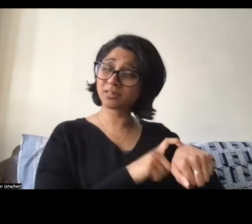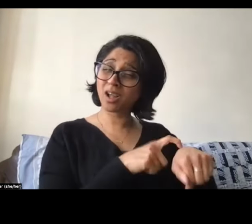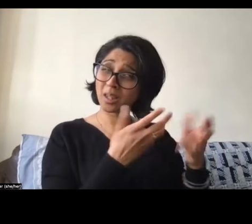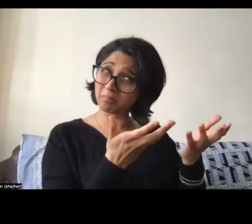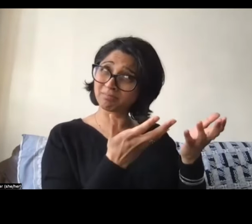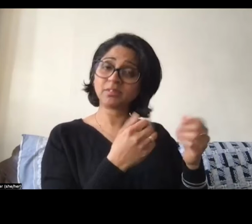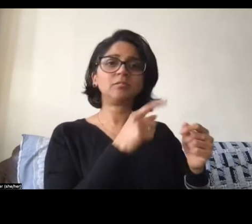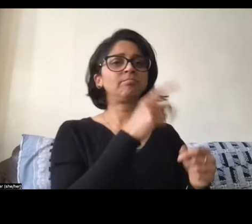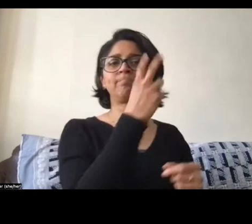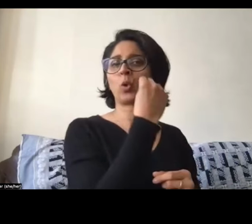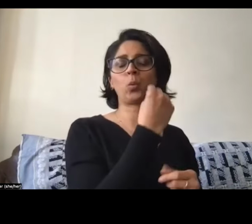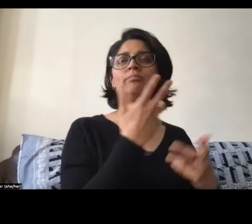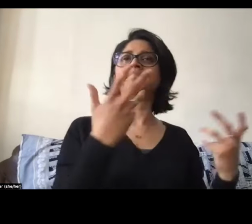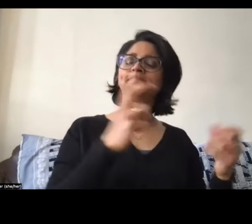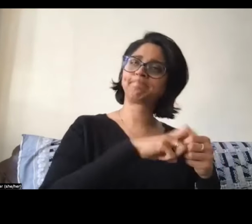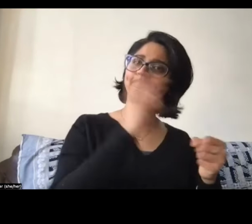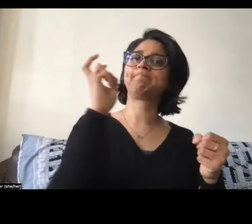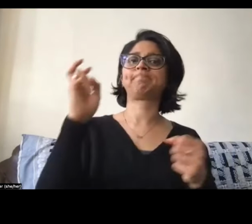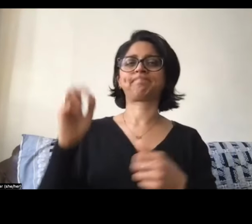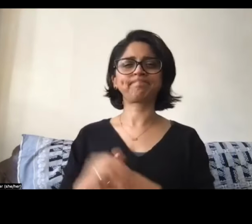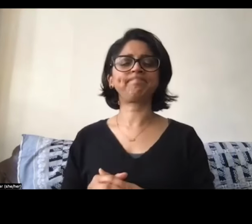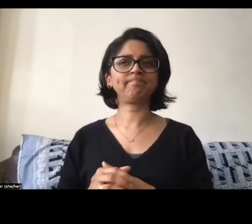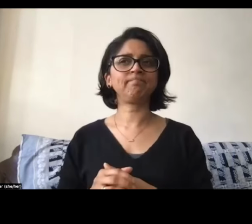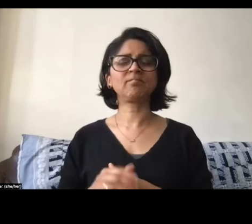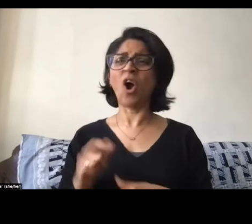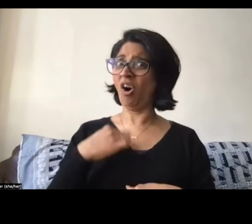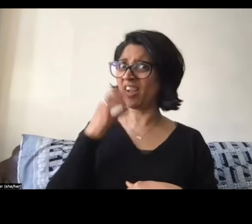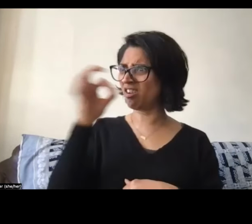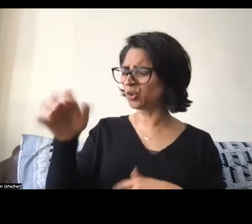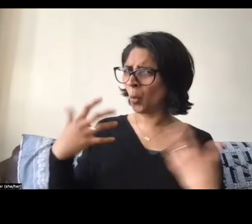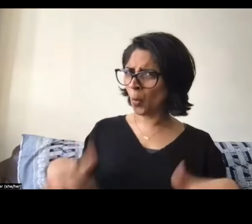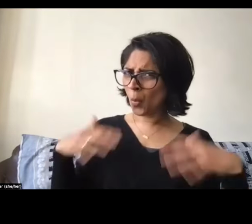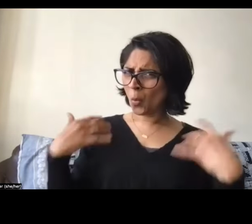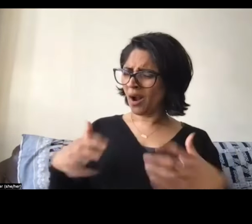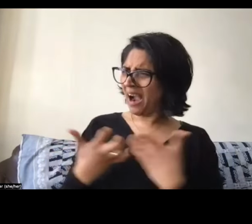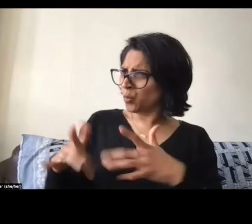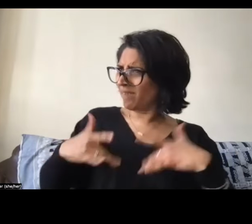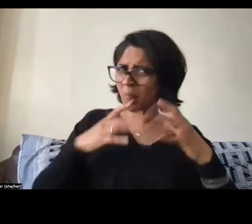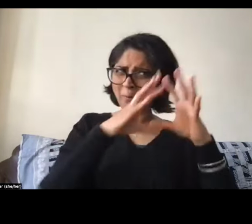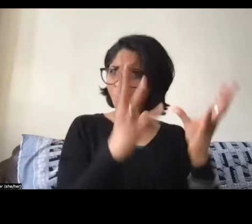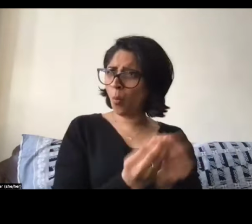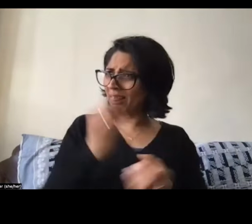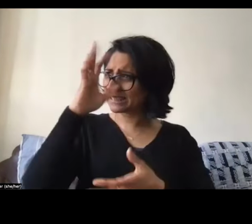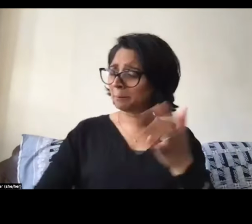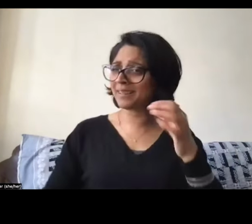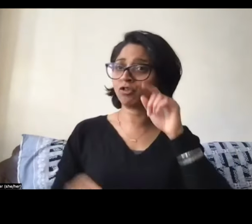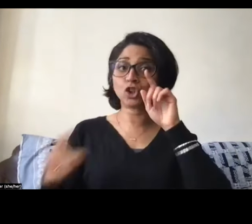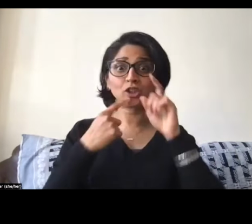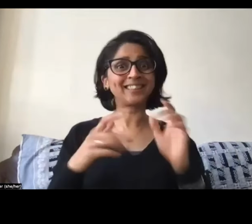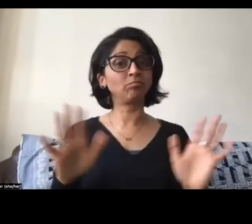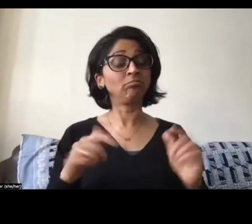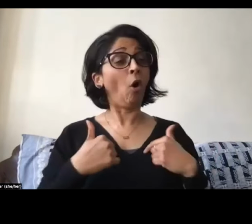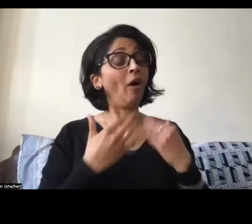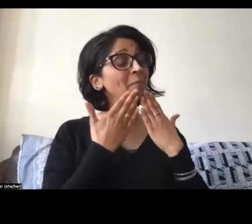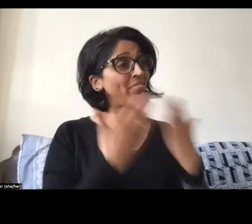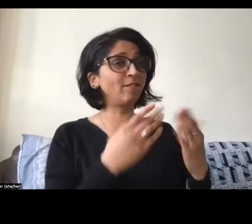flexi time to be part-time, but was refused. So she felt she had no choice but to leave work. So I said to her, my goodness, that's an